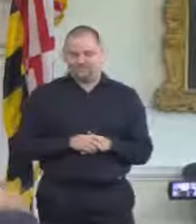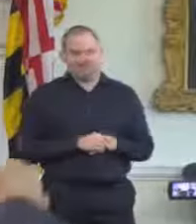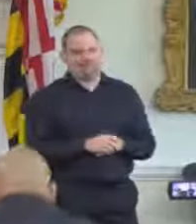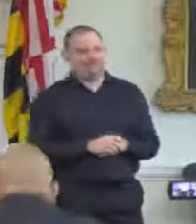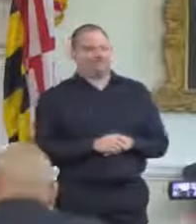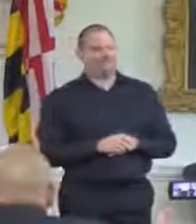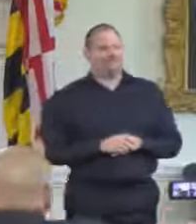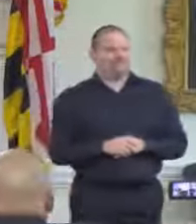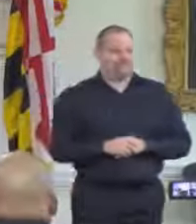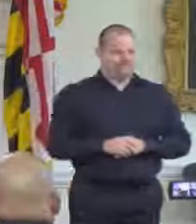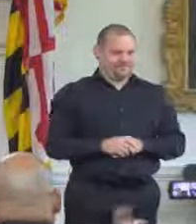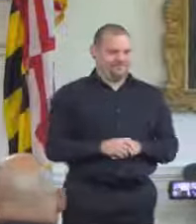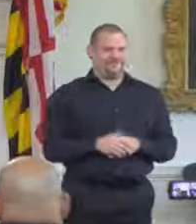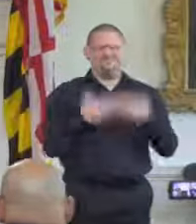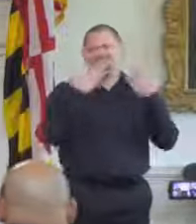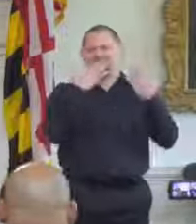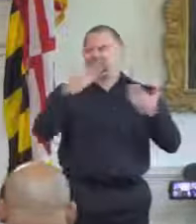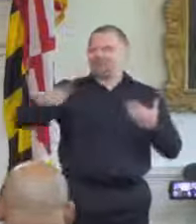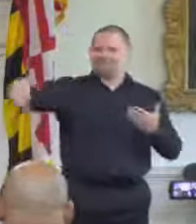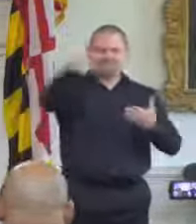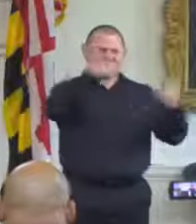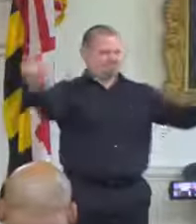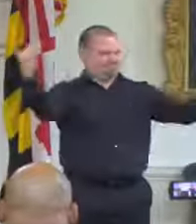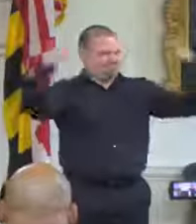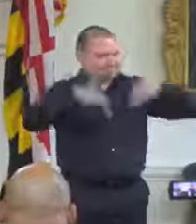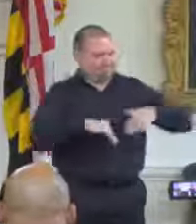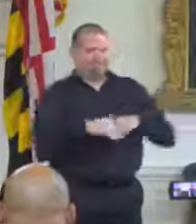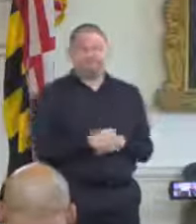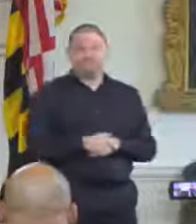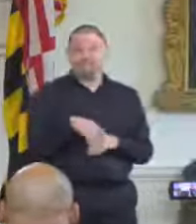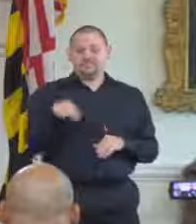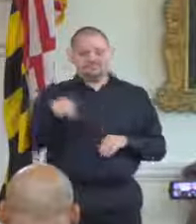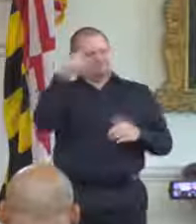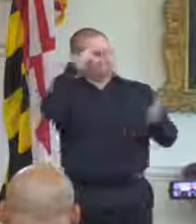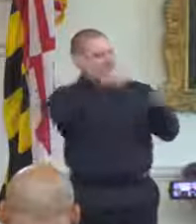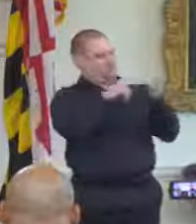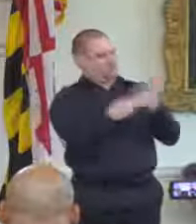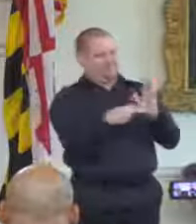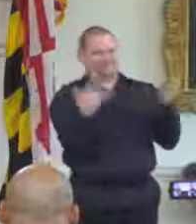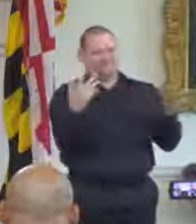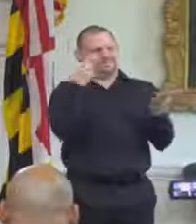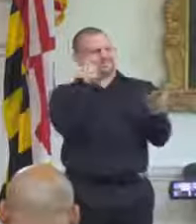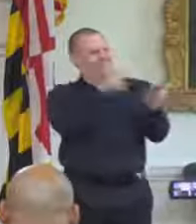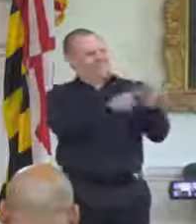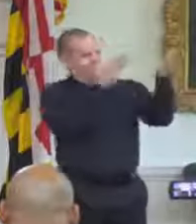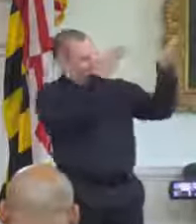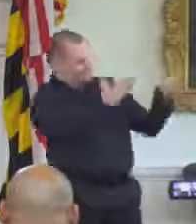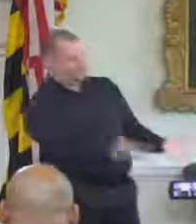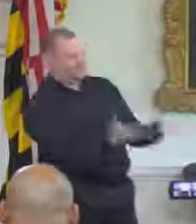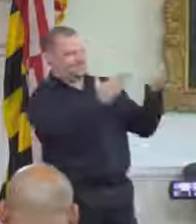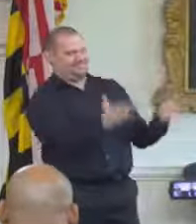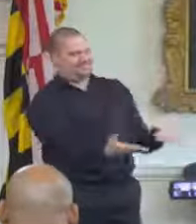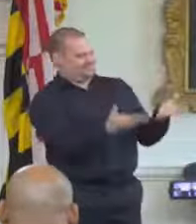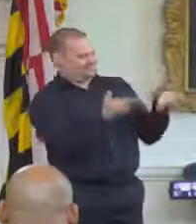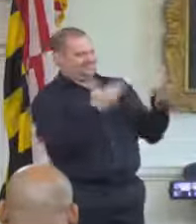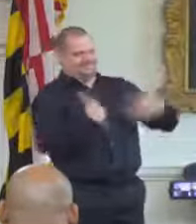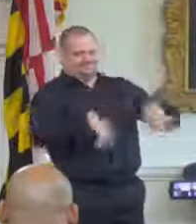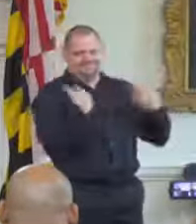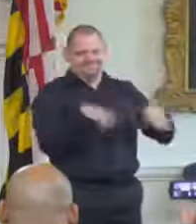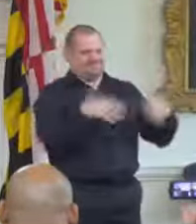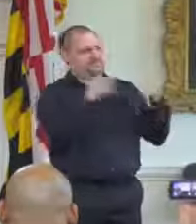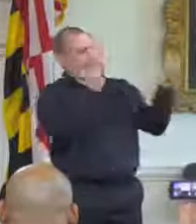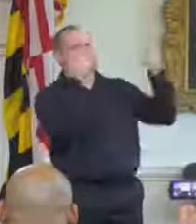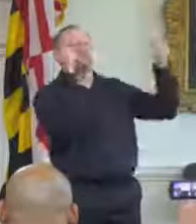Thank you for being here as we recognize a great Marylander and celebrate the incredible